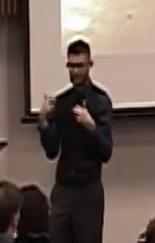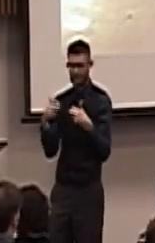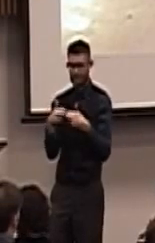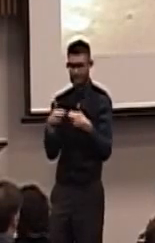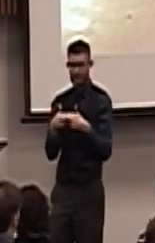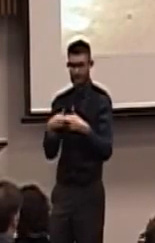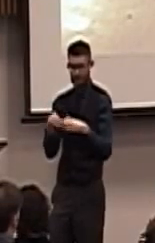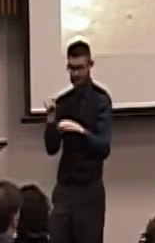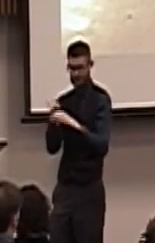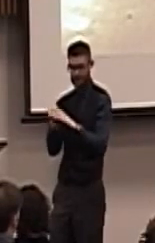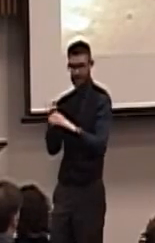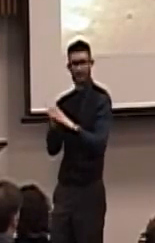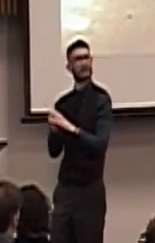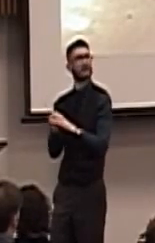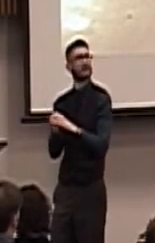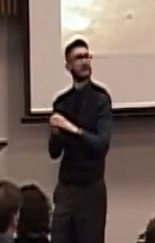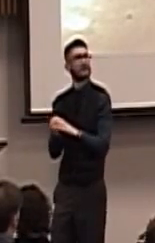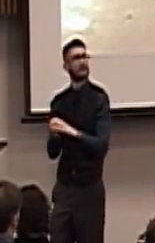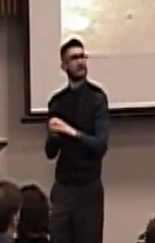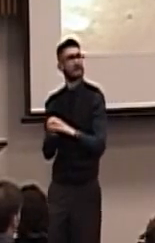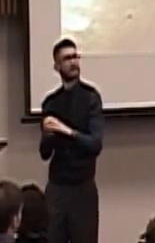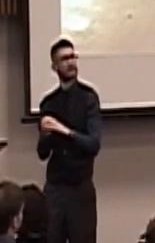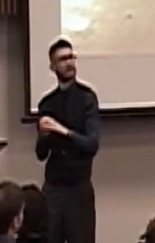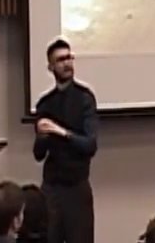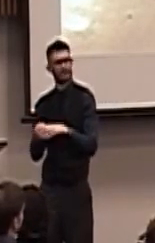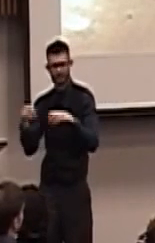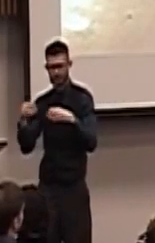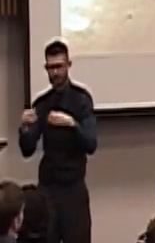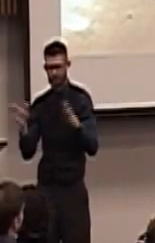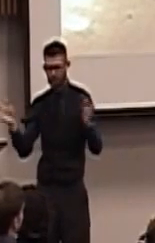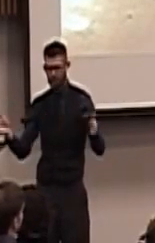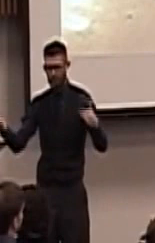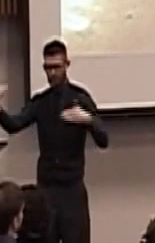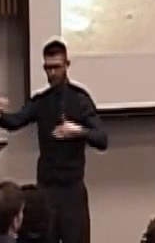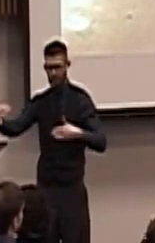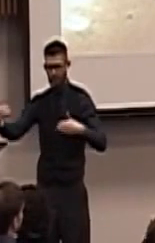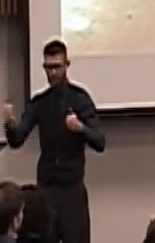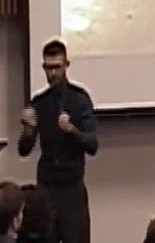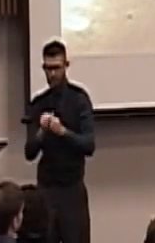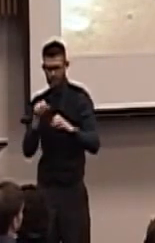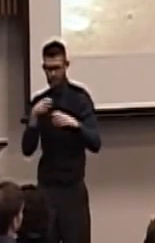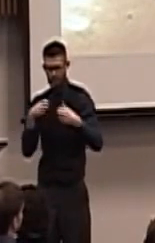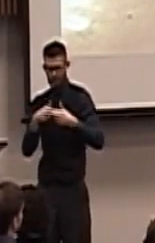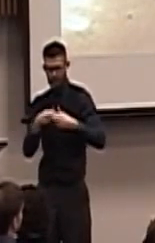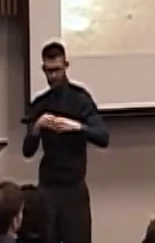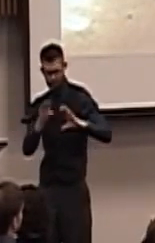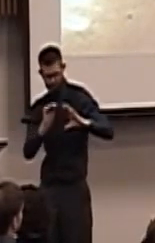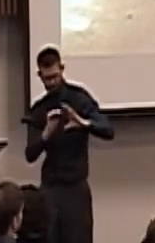holes in the sides because the battery was a little bit bigger than we were expecting. But